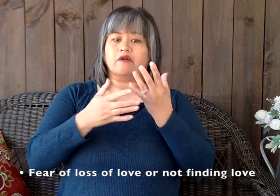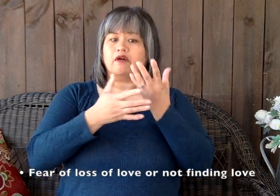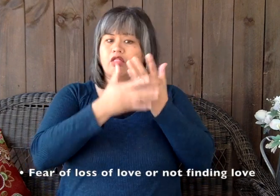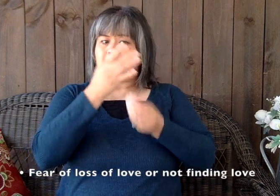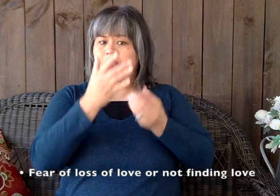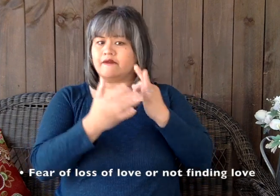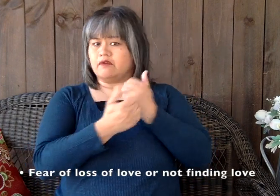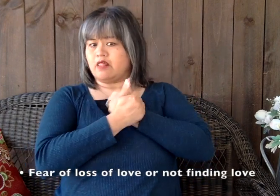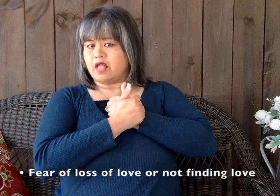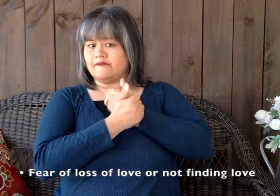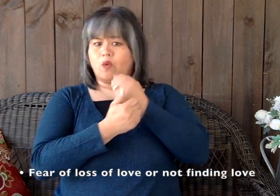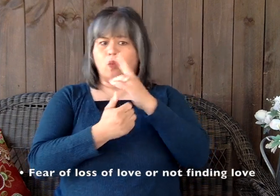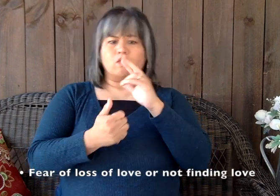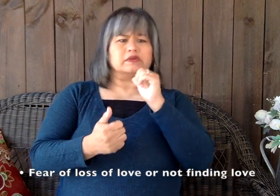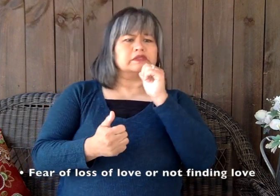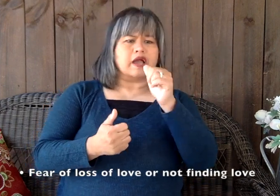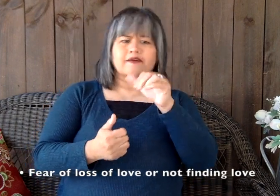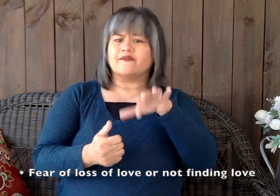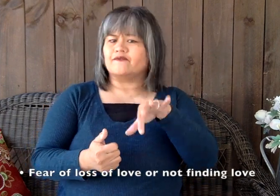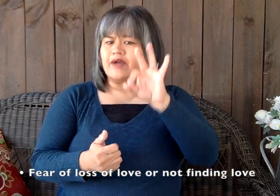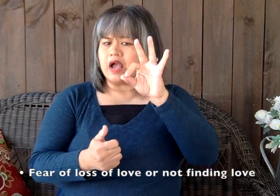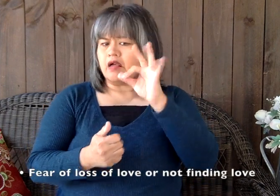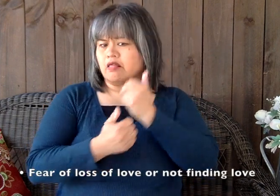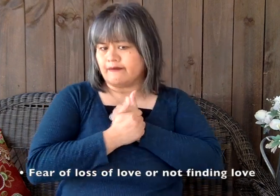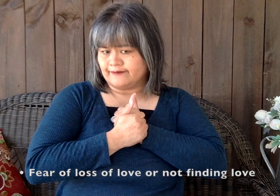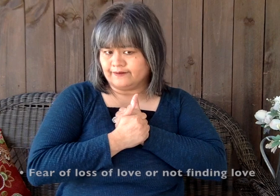fear of a loss of a loved one or not finding love,